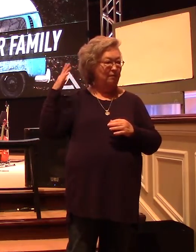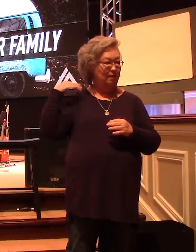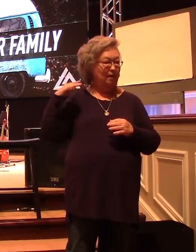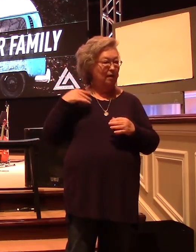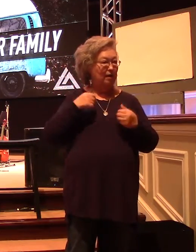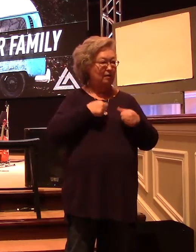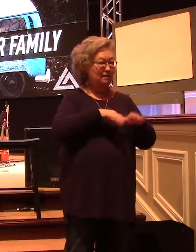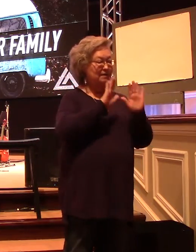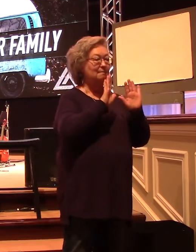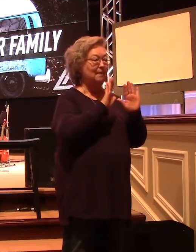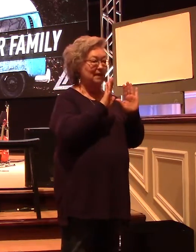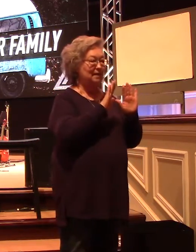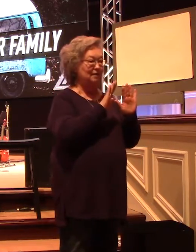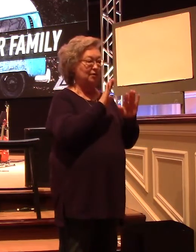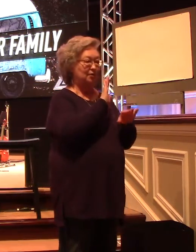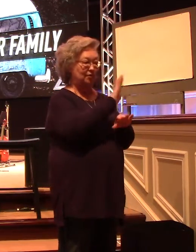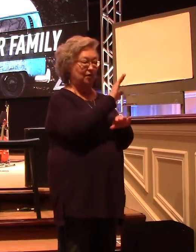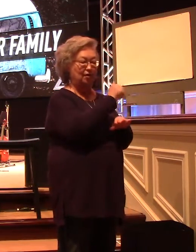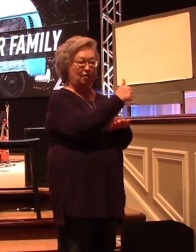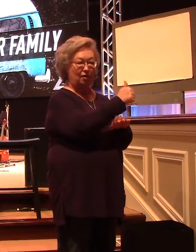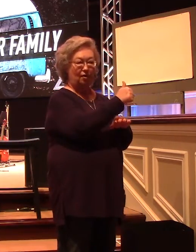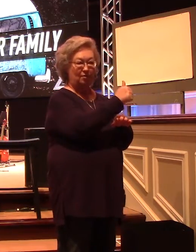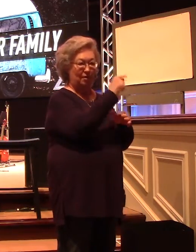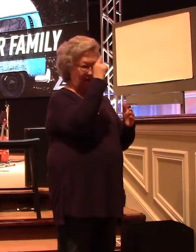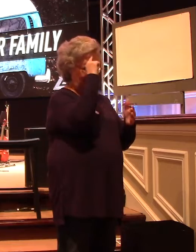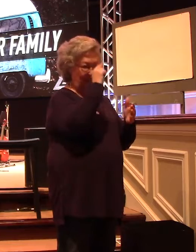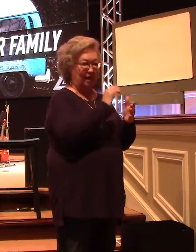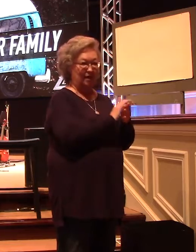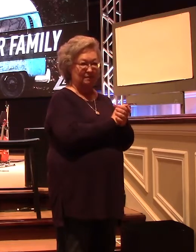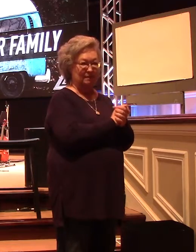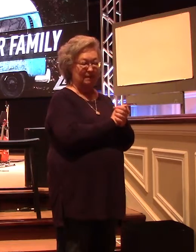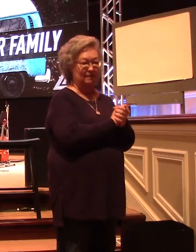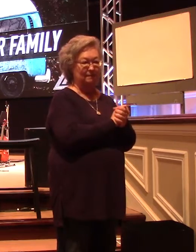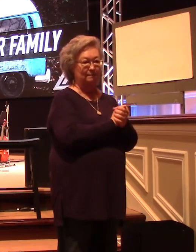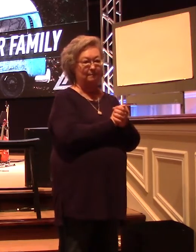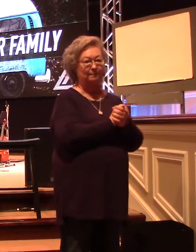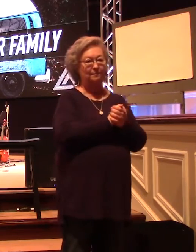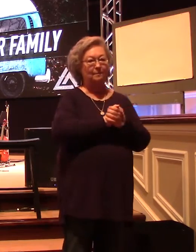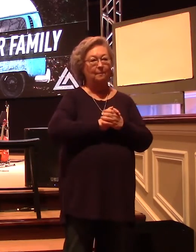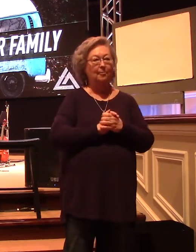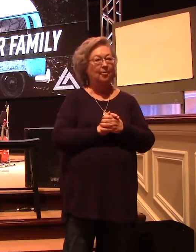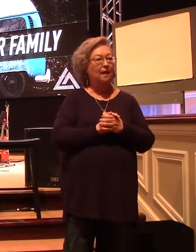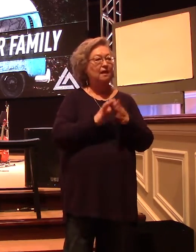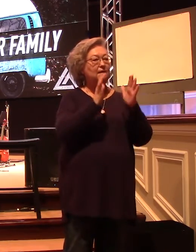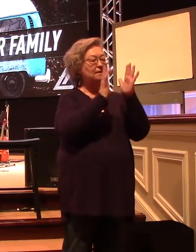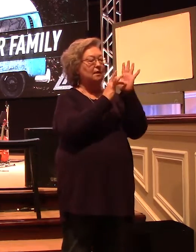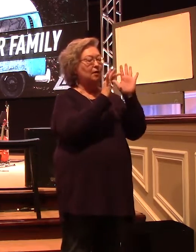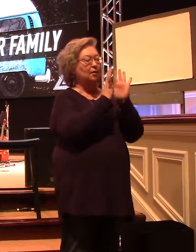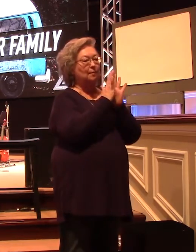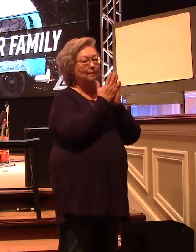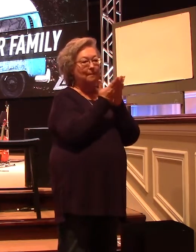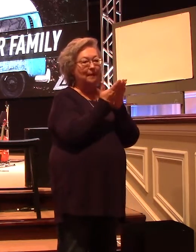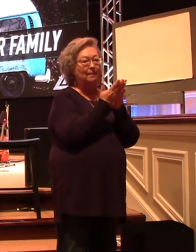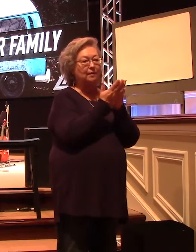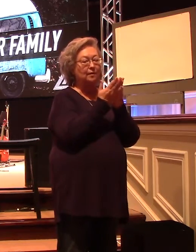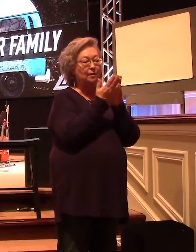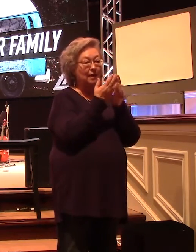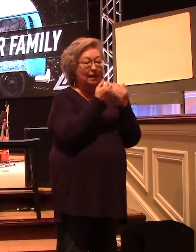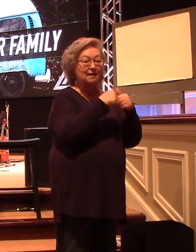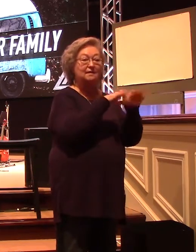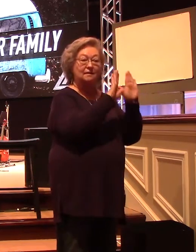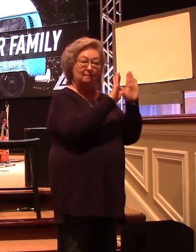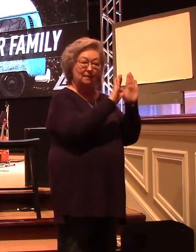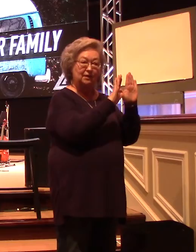husbands. So, what does submission, what biblical submission really look like? First, it's just